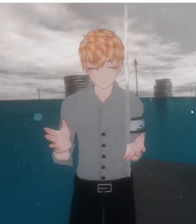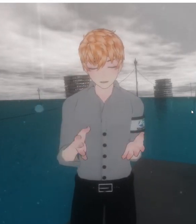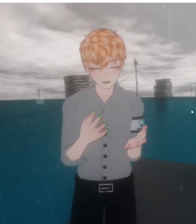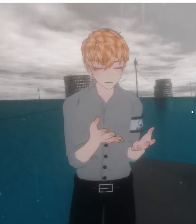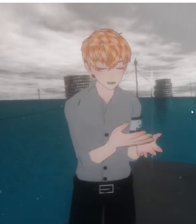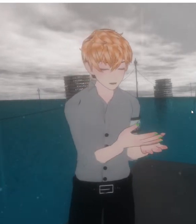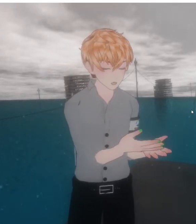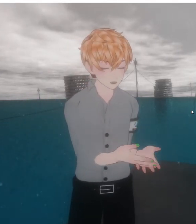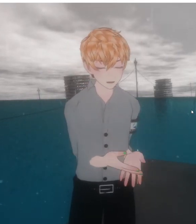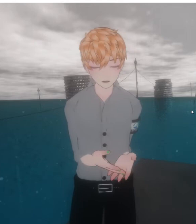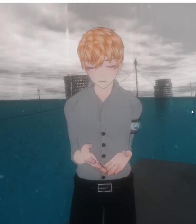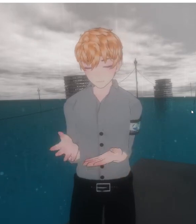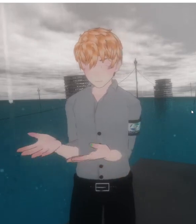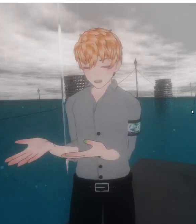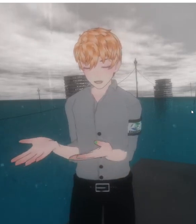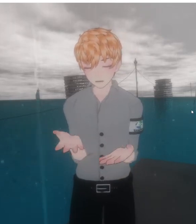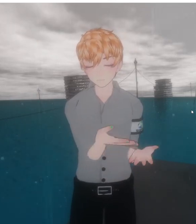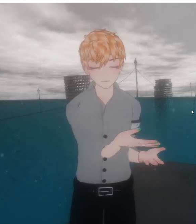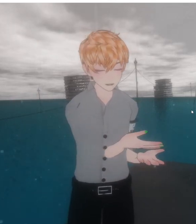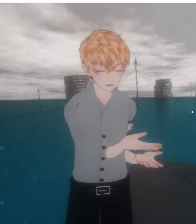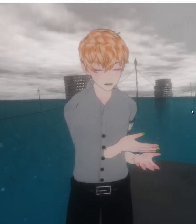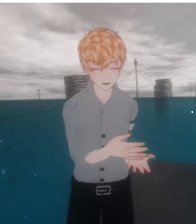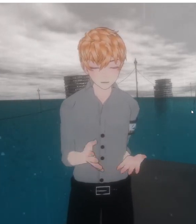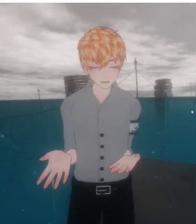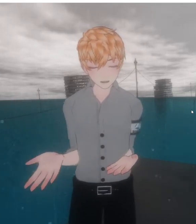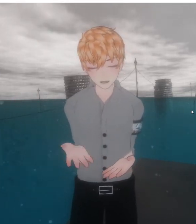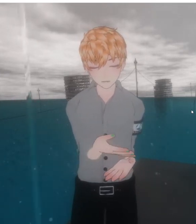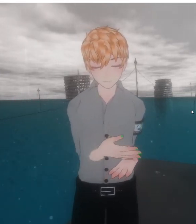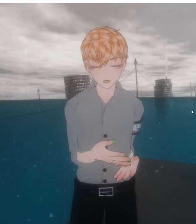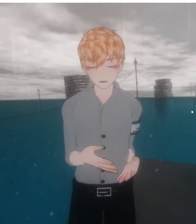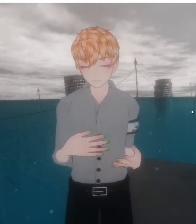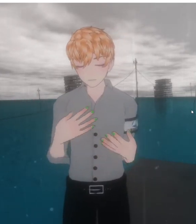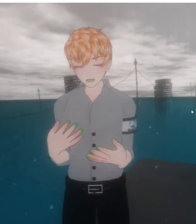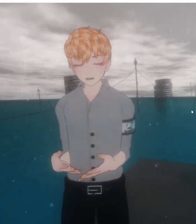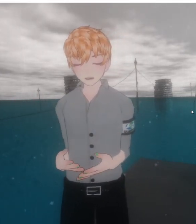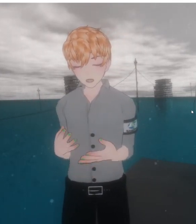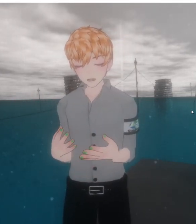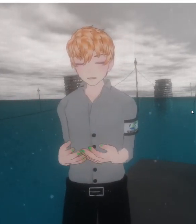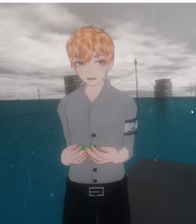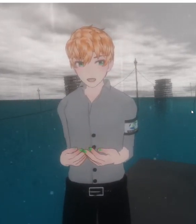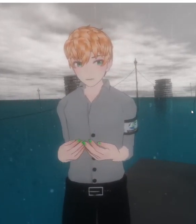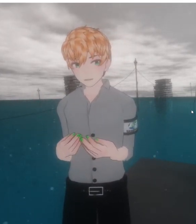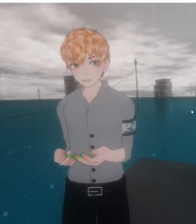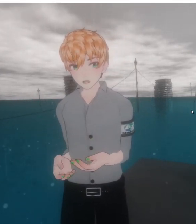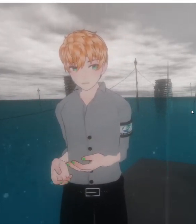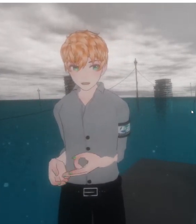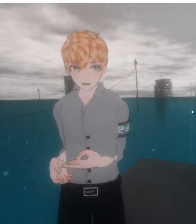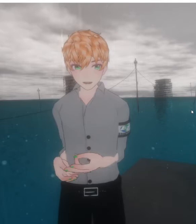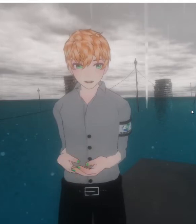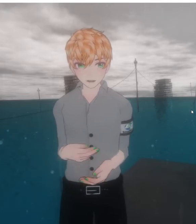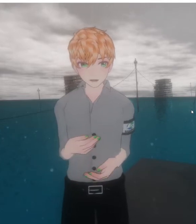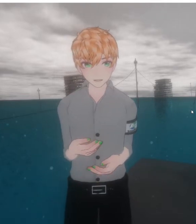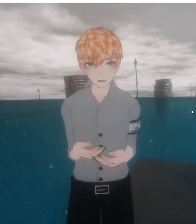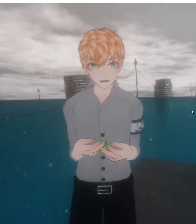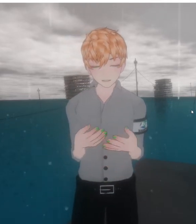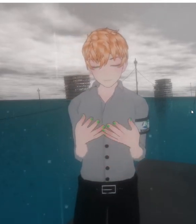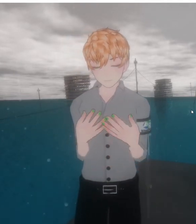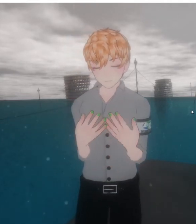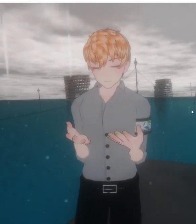make the larger narrative that's being put forth. Like a vlog is not so much of a narrative as it is